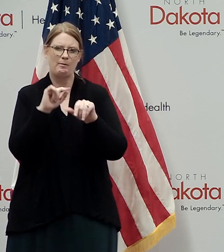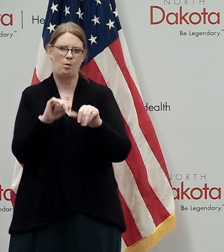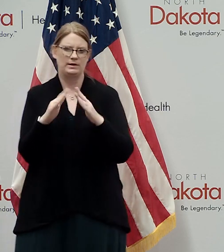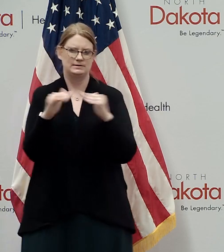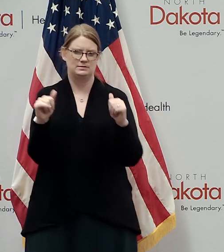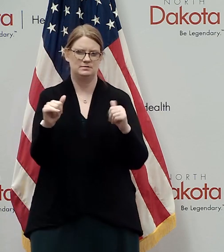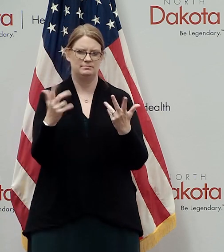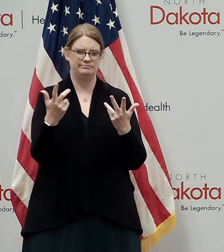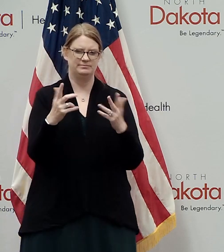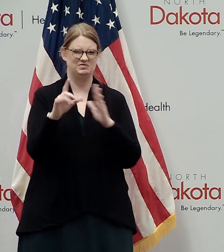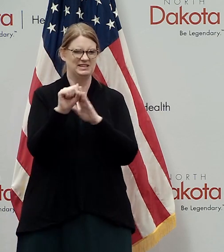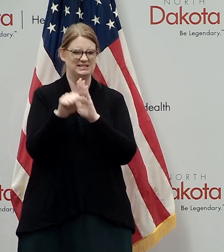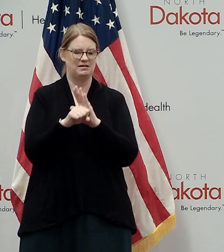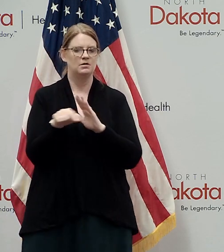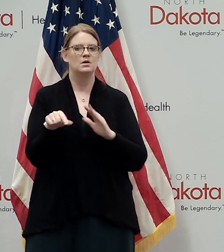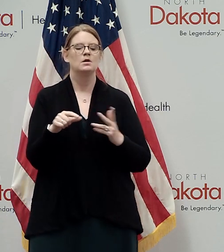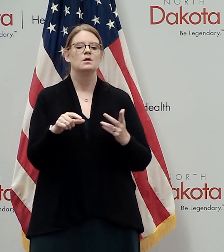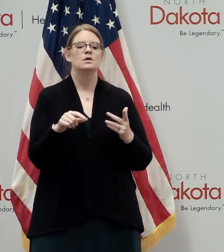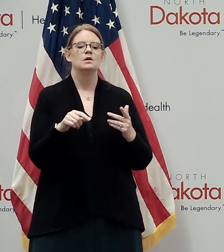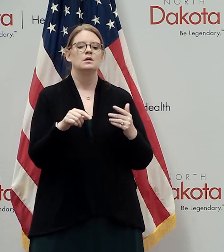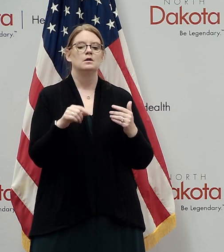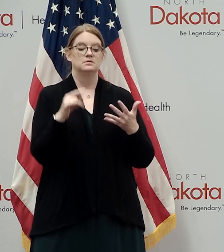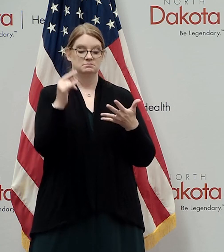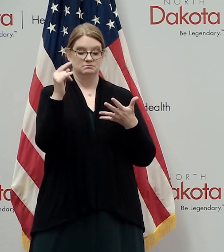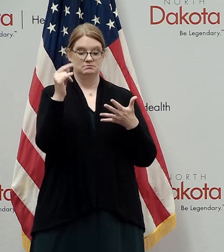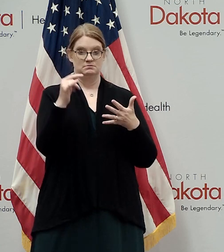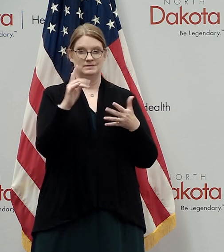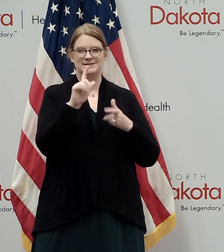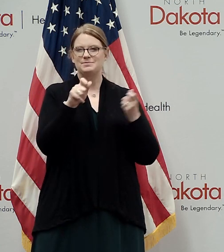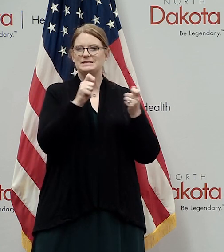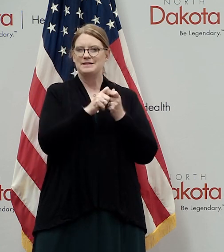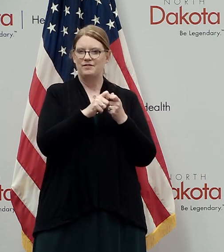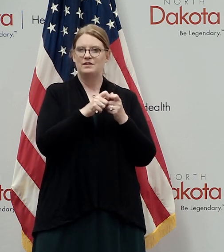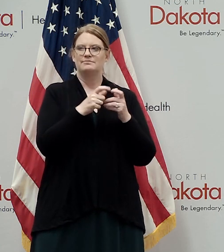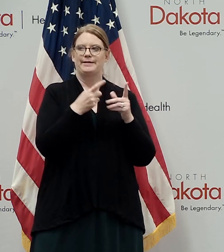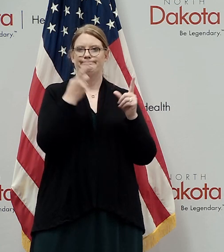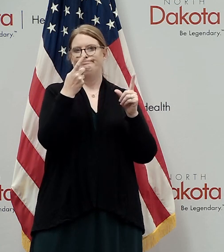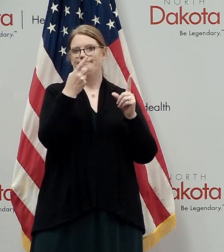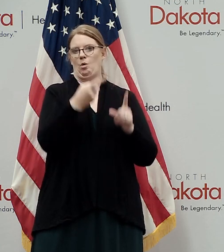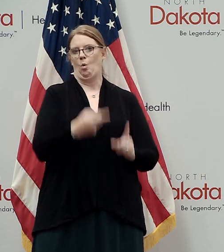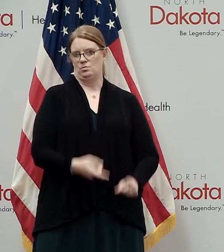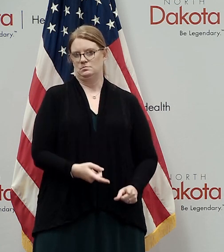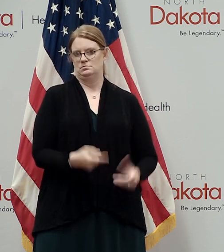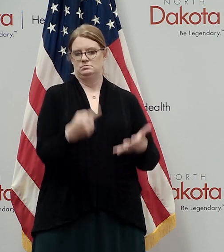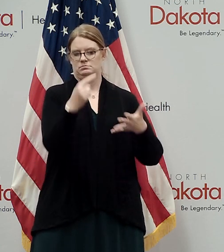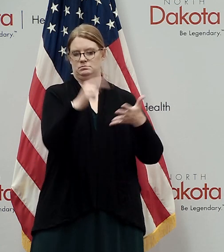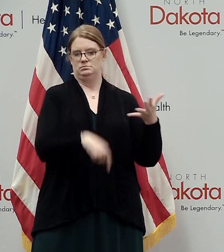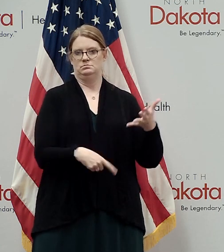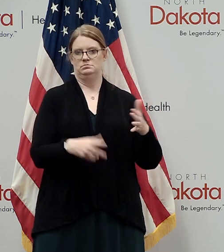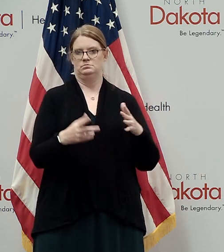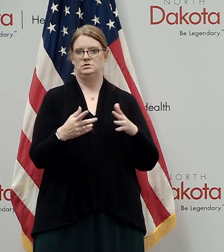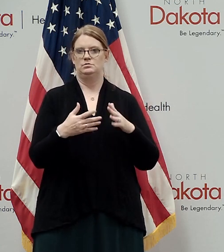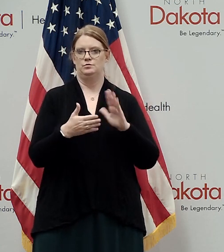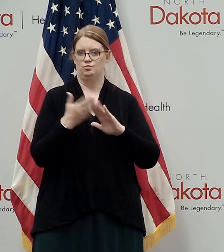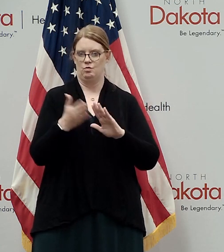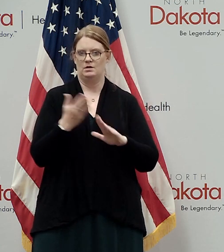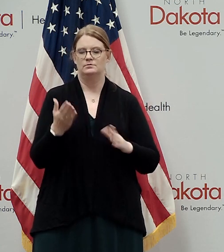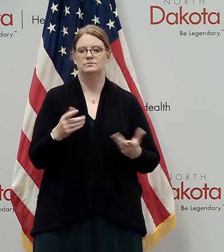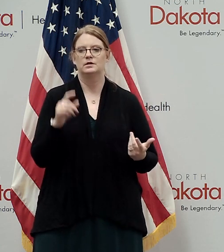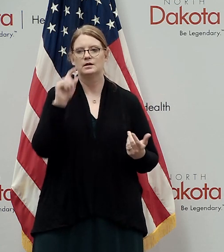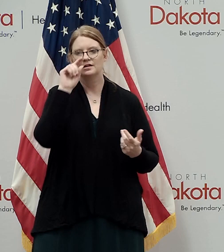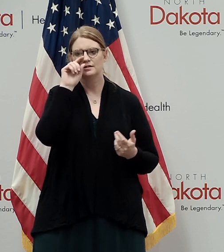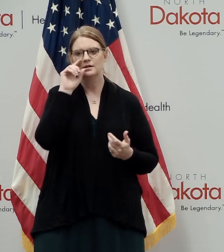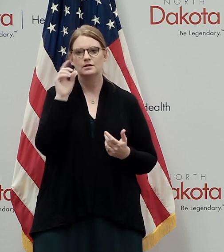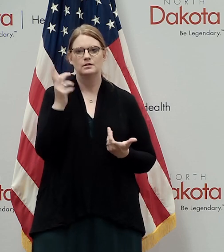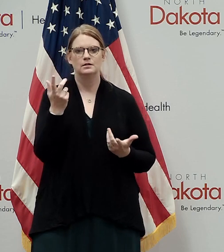system, certain elements in order to be approved to operate as a school. And so this year, unlike the distance